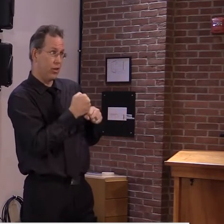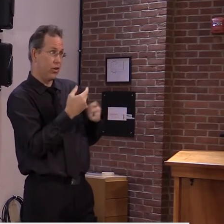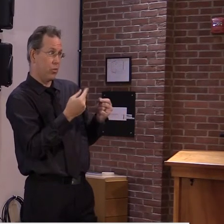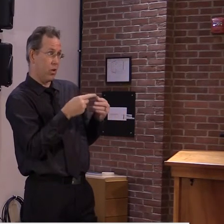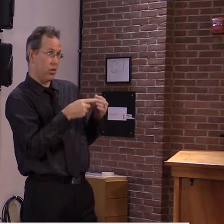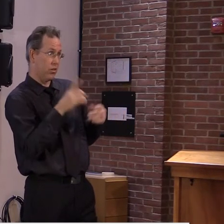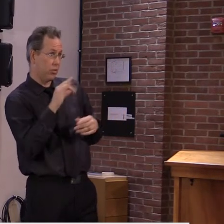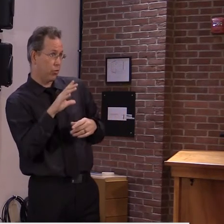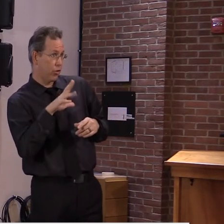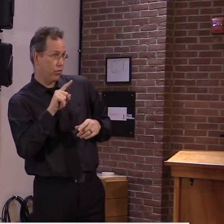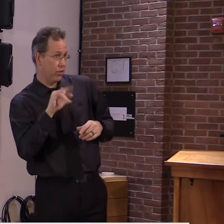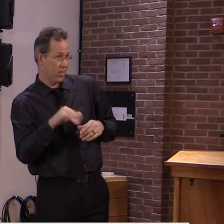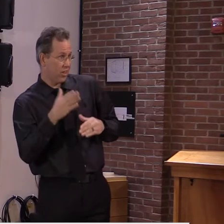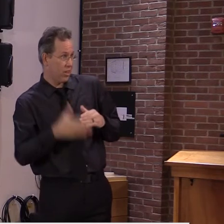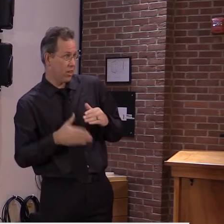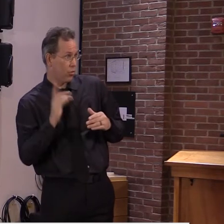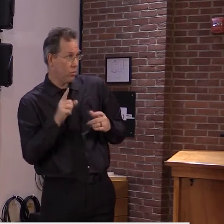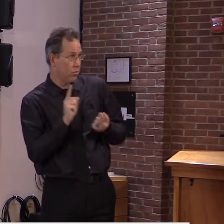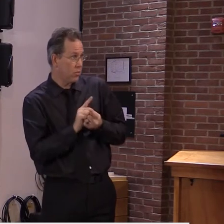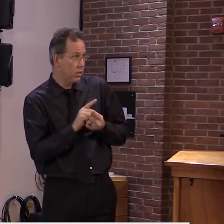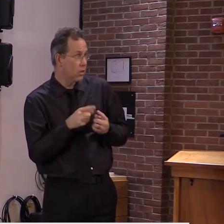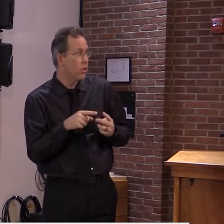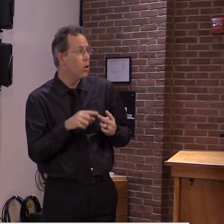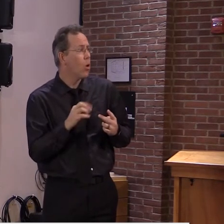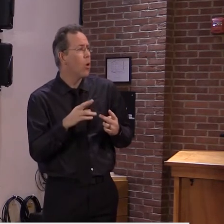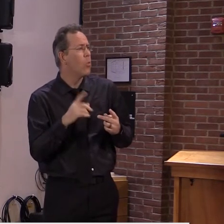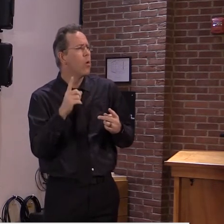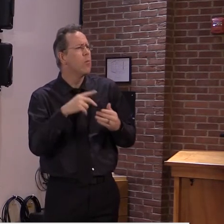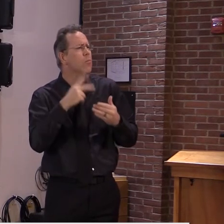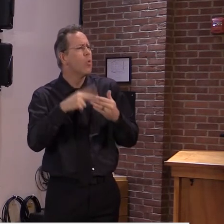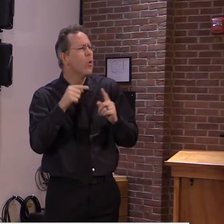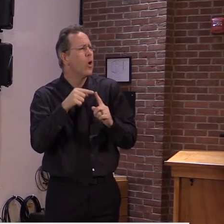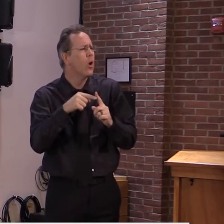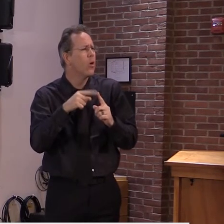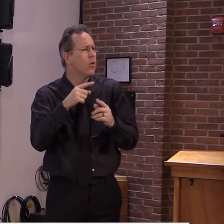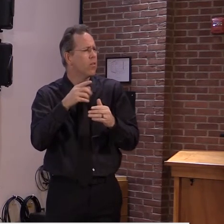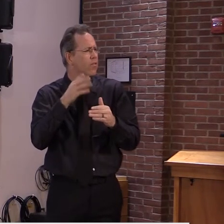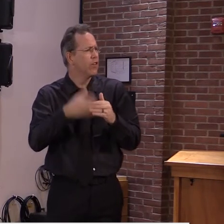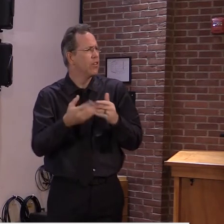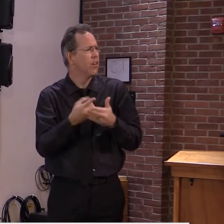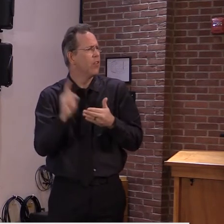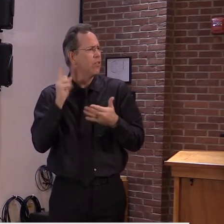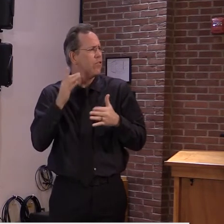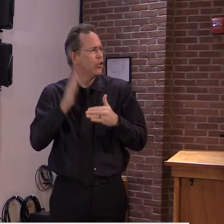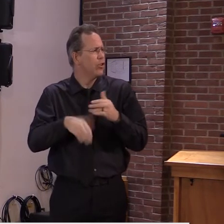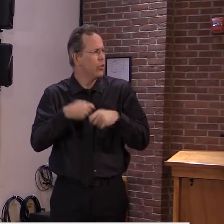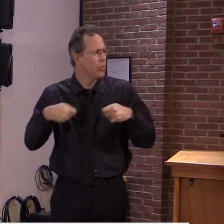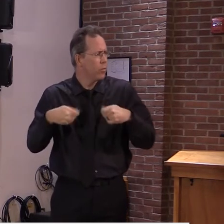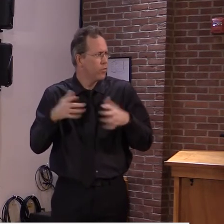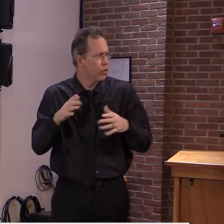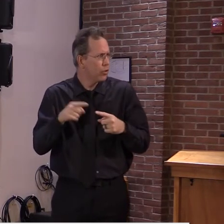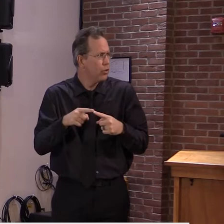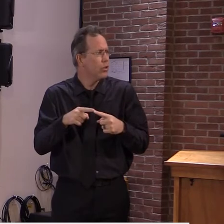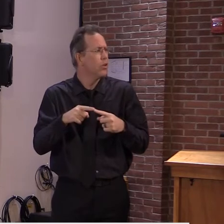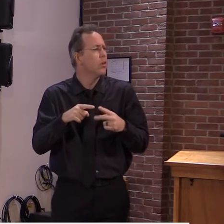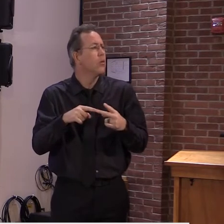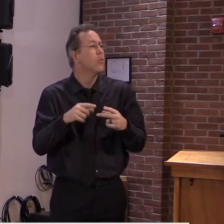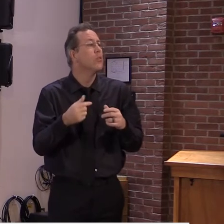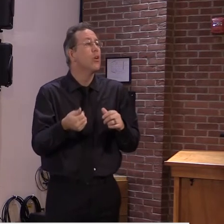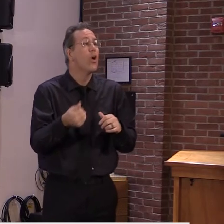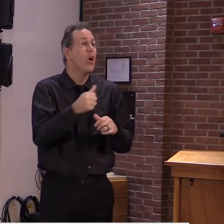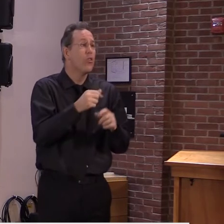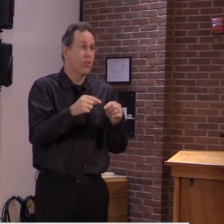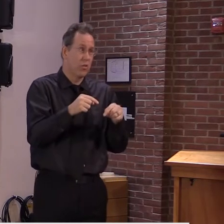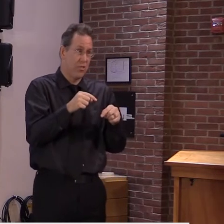one program, I believe, that has ended at this point in time a week ago. Is it retroactive to that date, or is